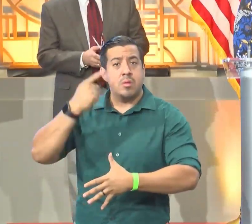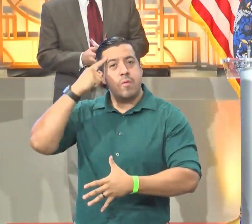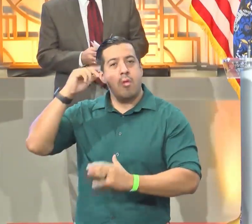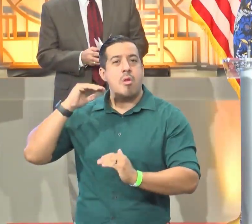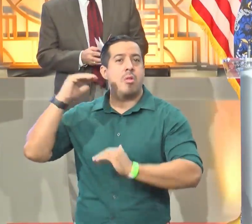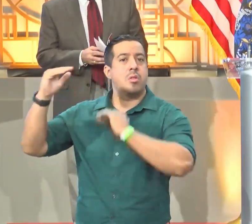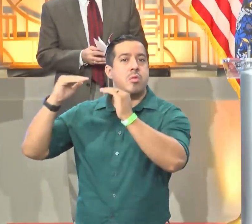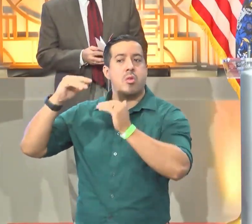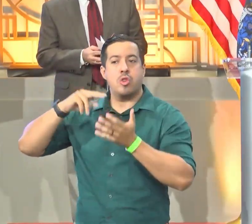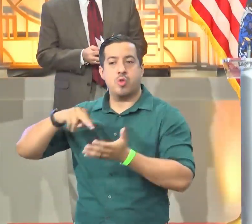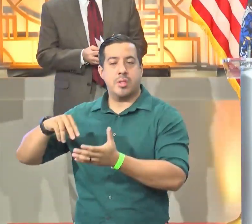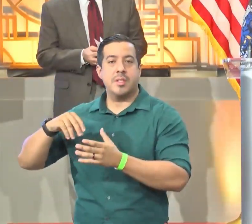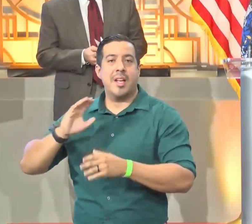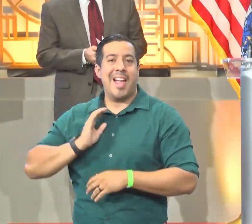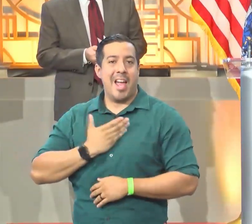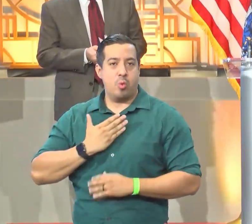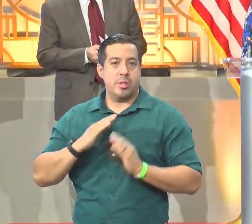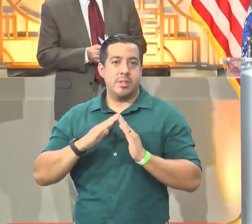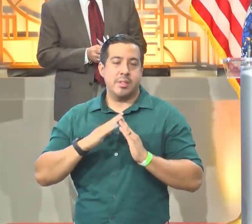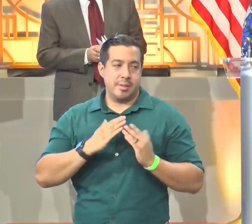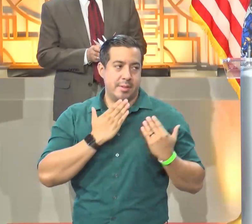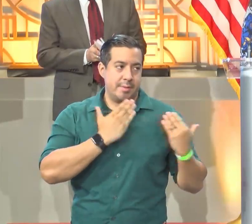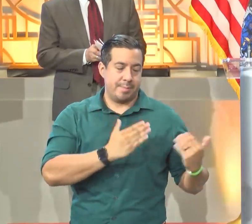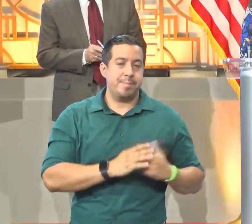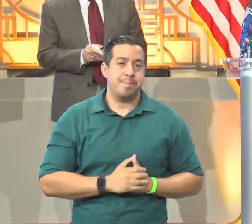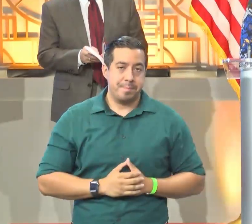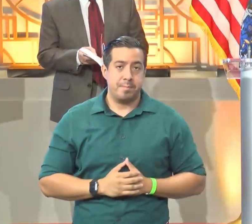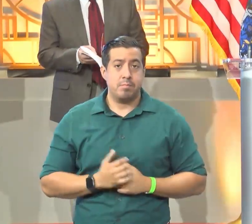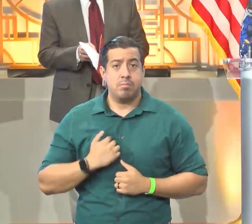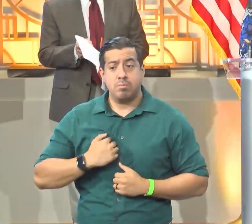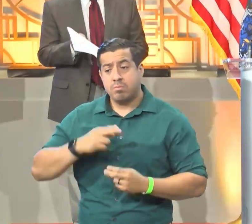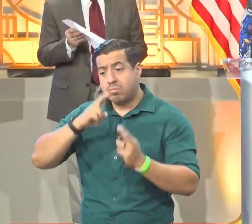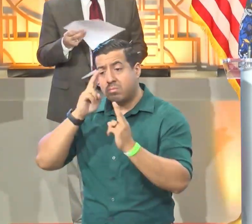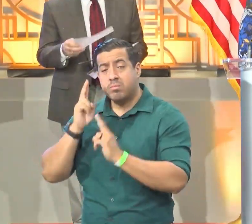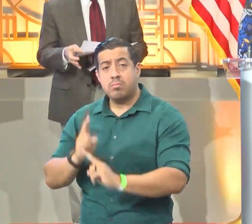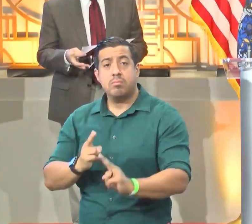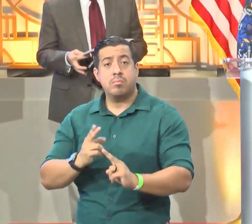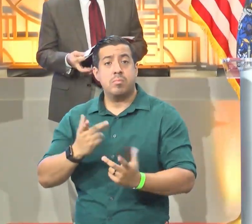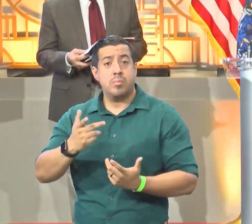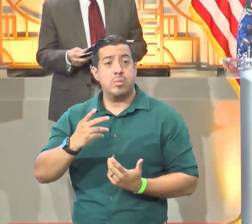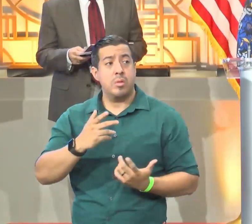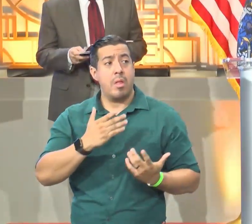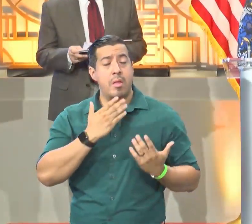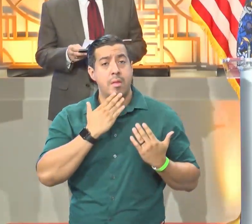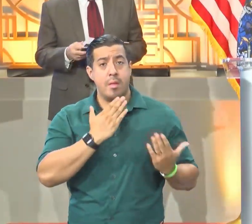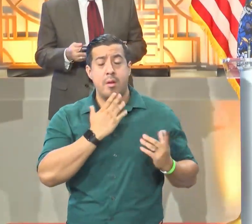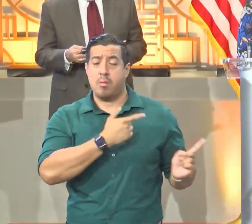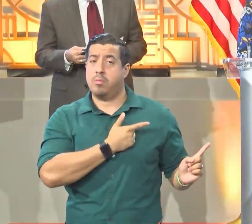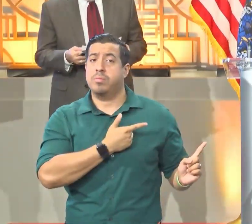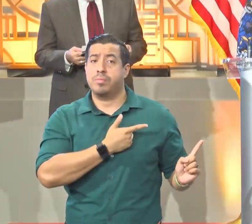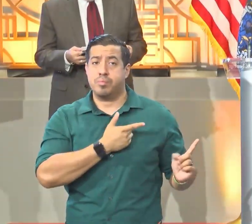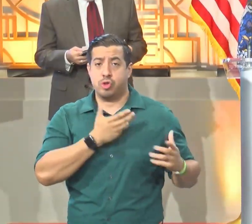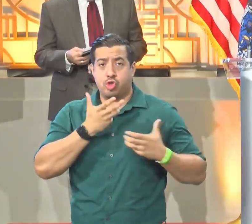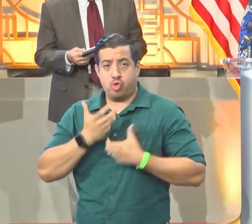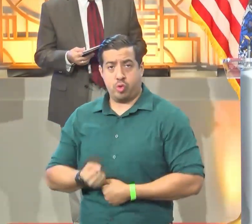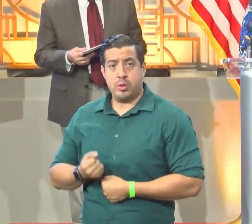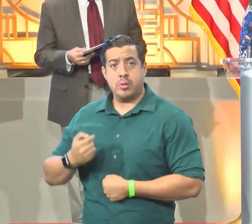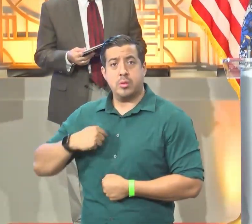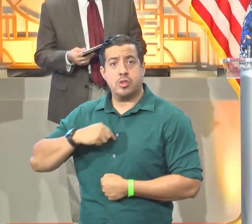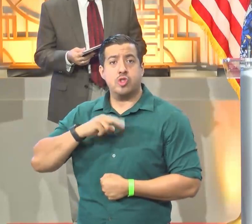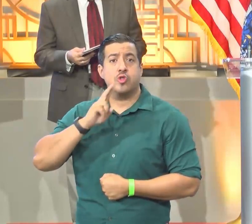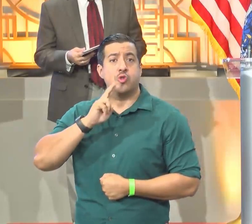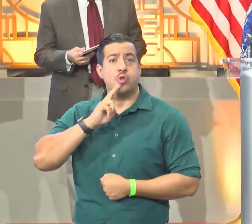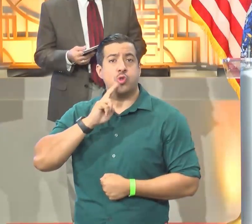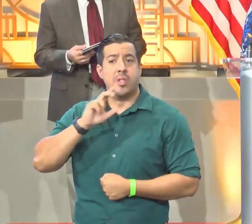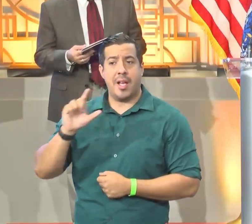illiteracy in our city. I am very honored that you have entrusted the Houston Public Library with the oversight of the